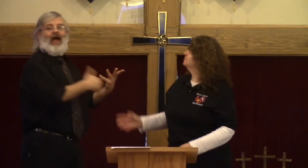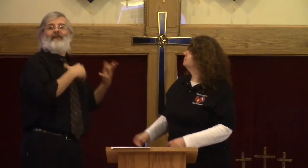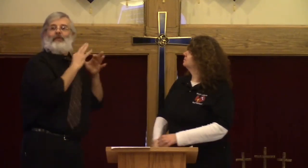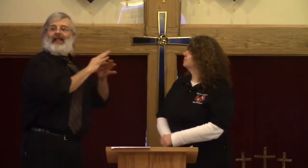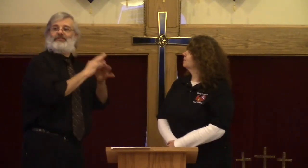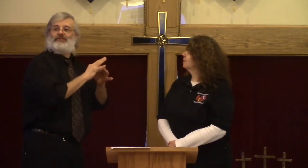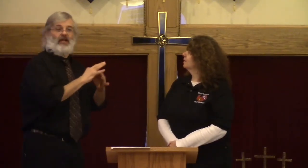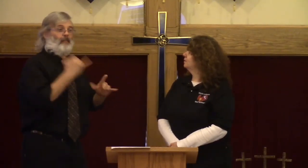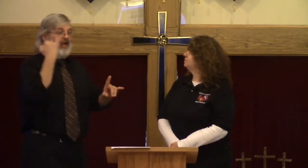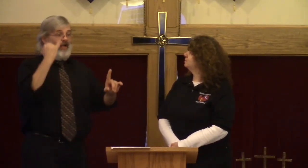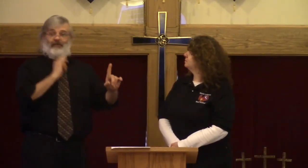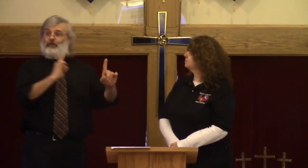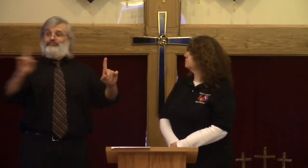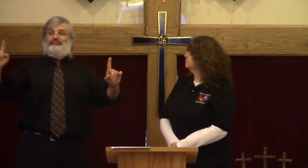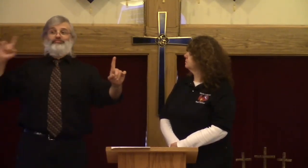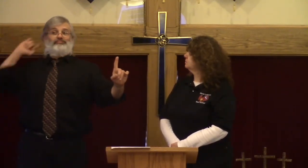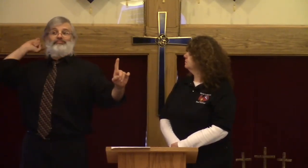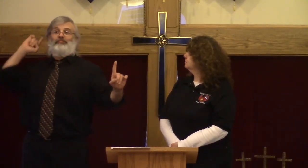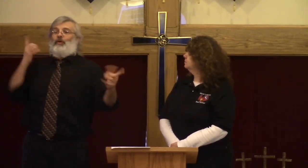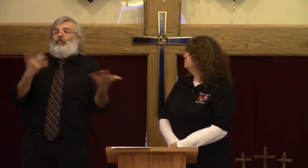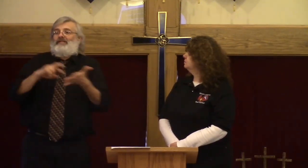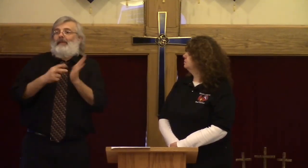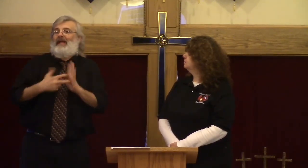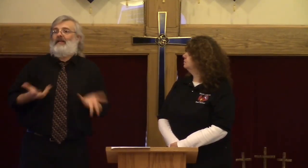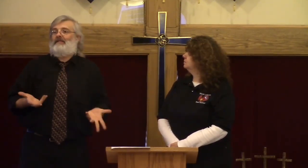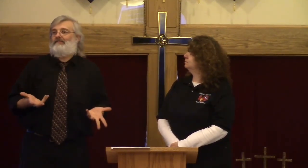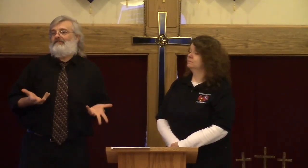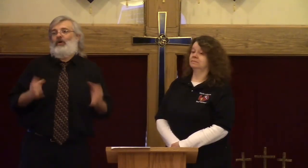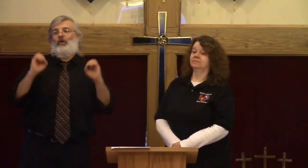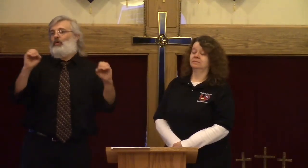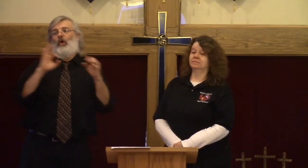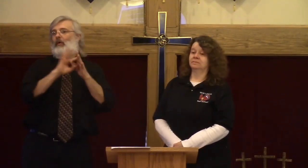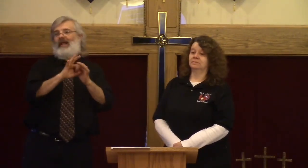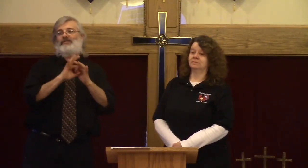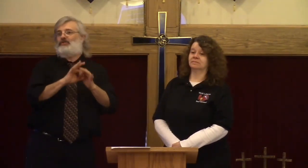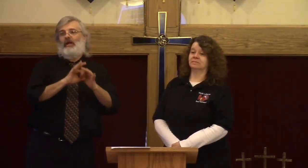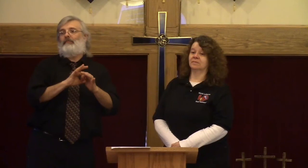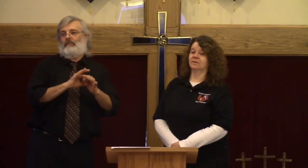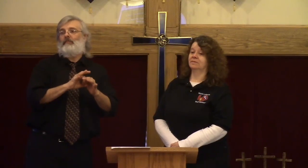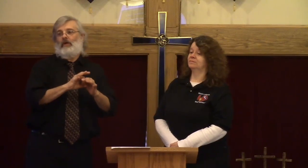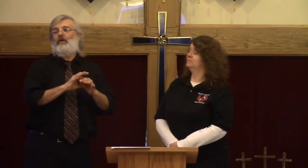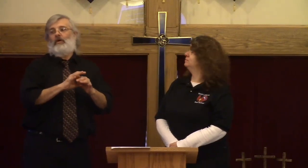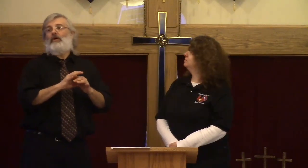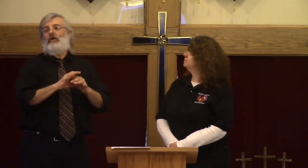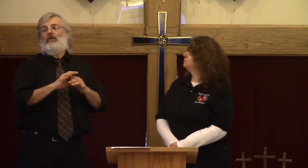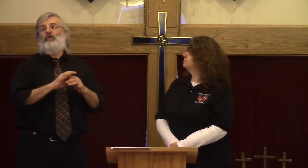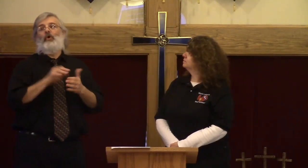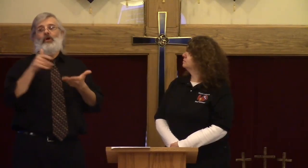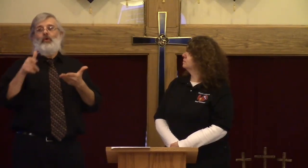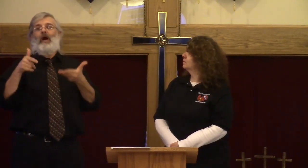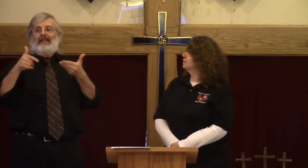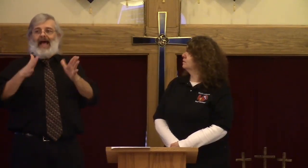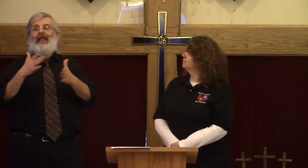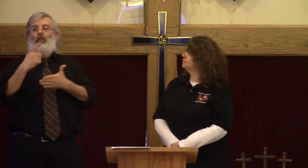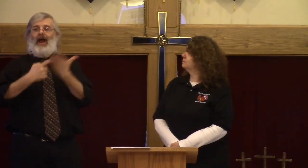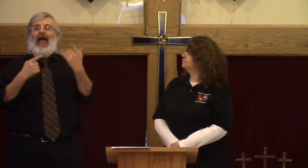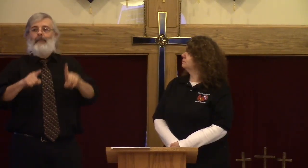have a relationship. If you, what does that mean? No relationship. You are letting what